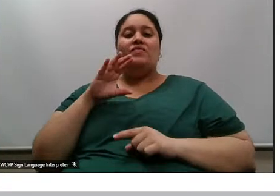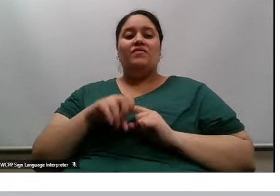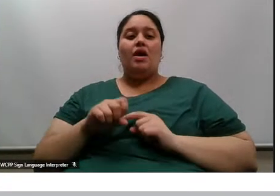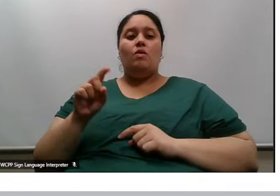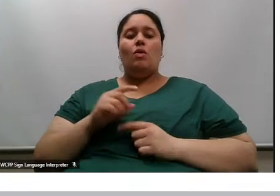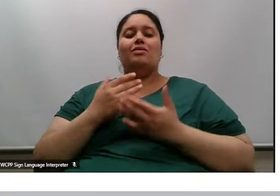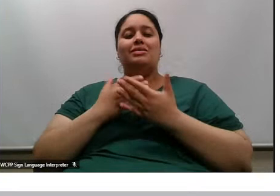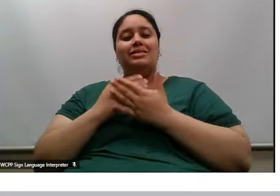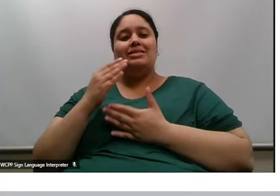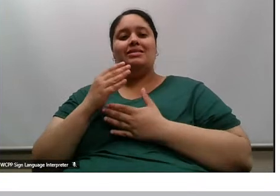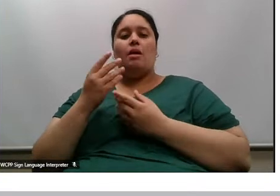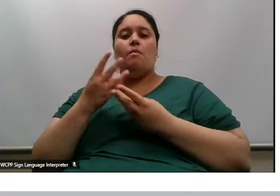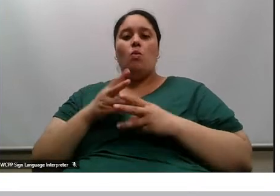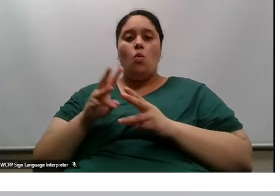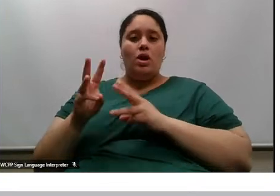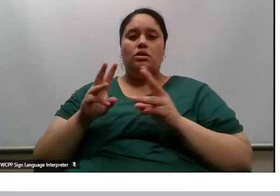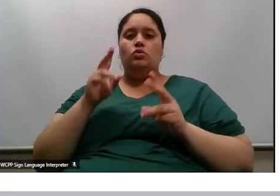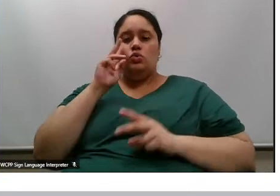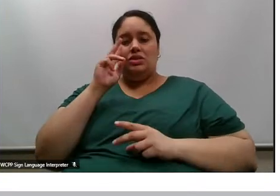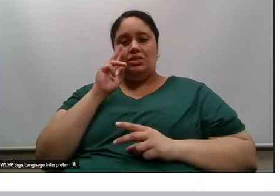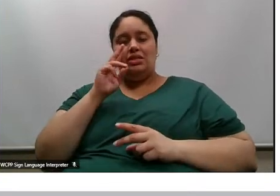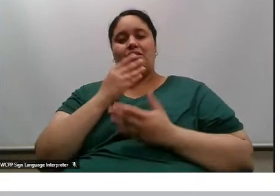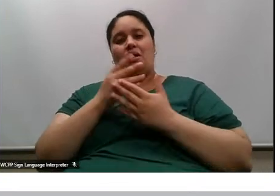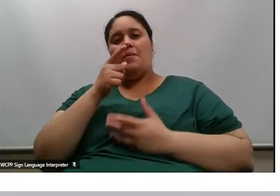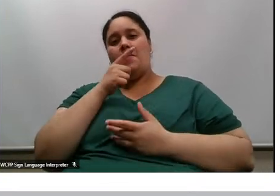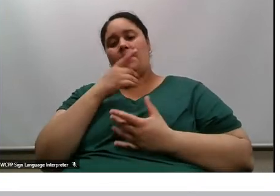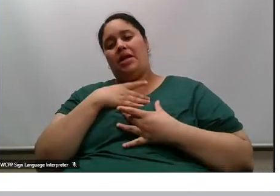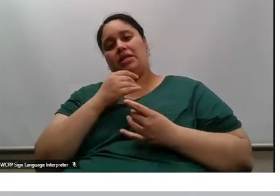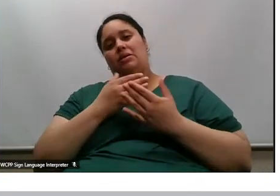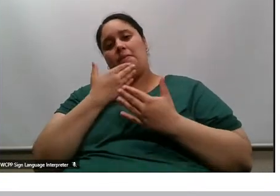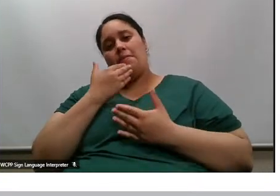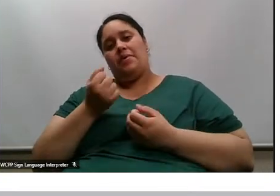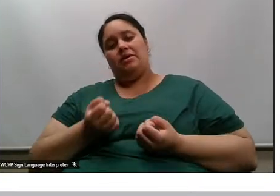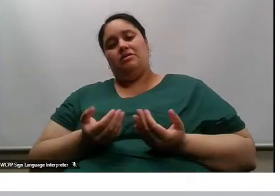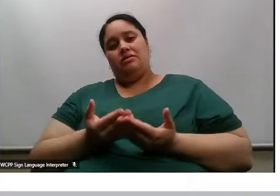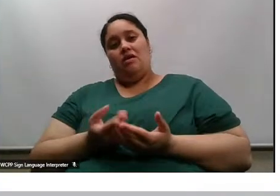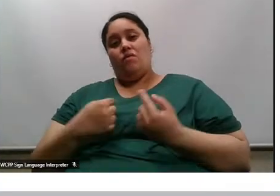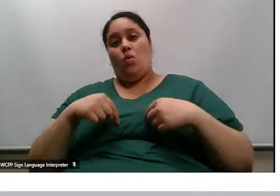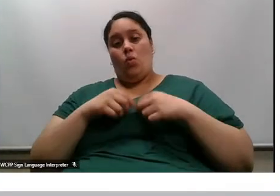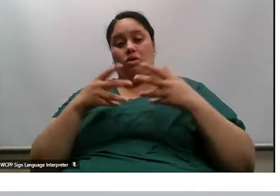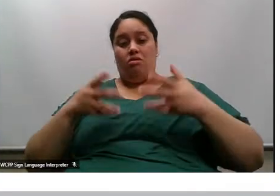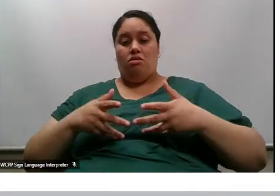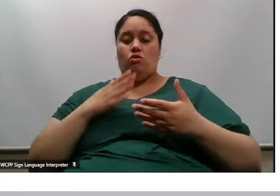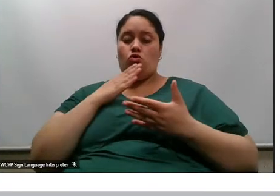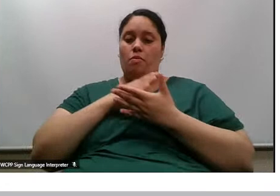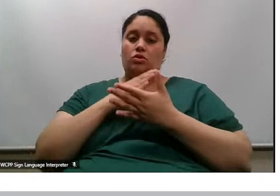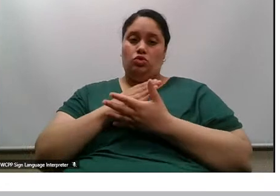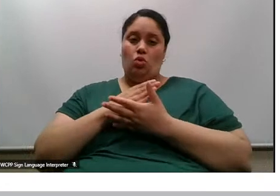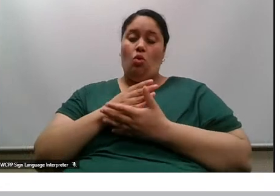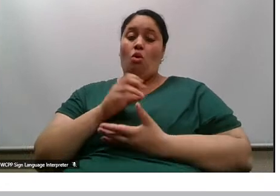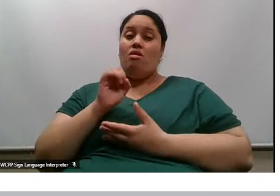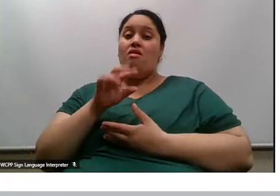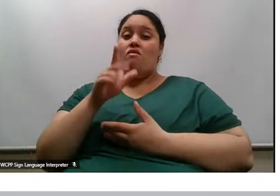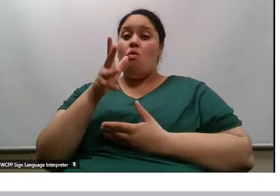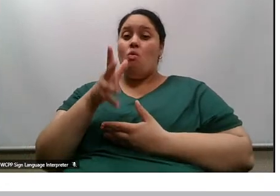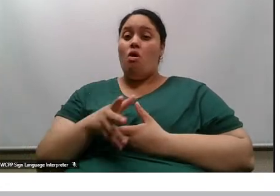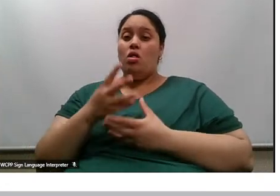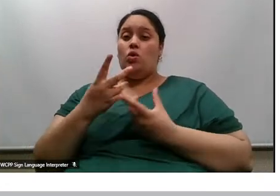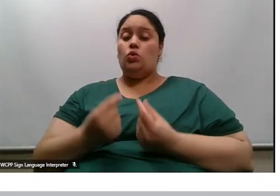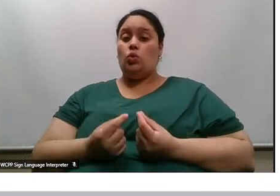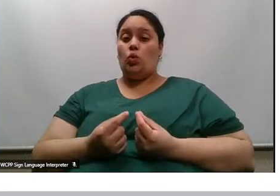some instances, you would find the public interest best served. Like, we are keen to ensure that if you're going to have an